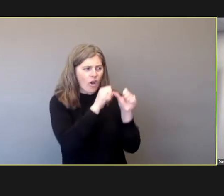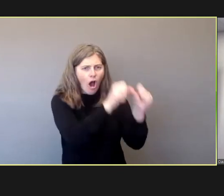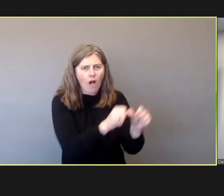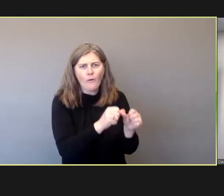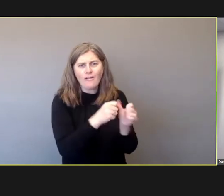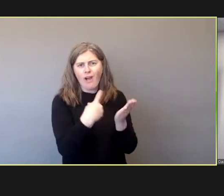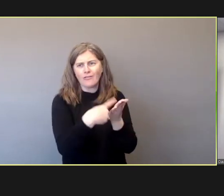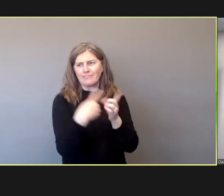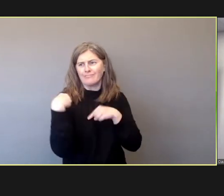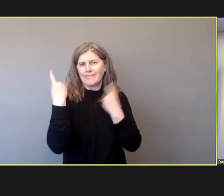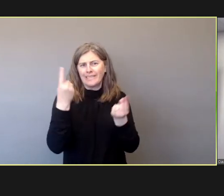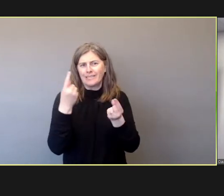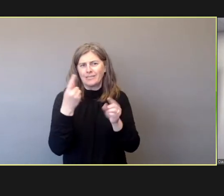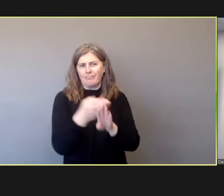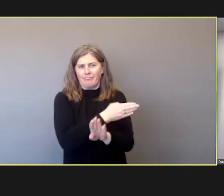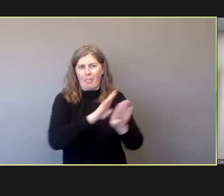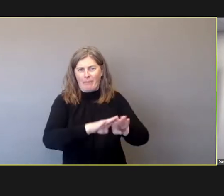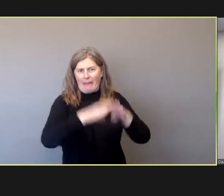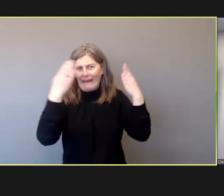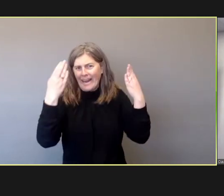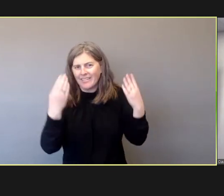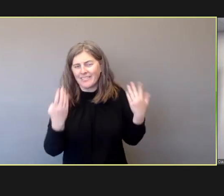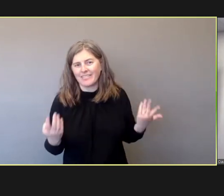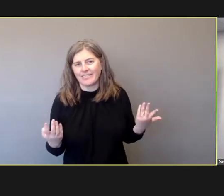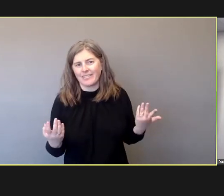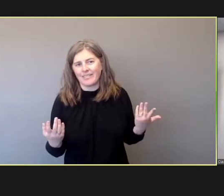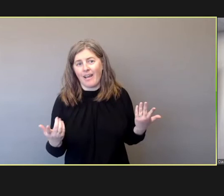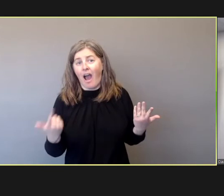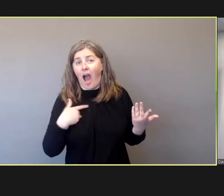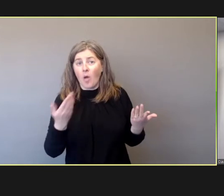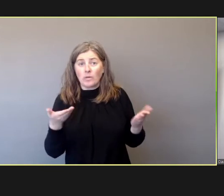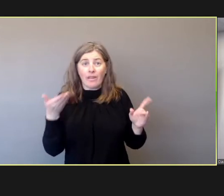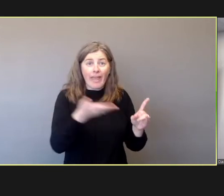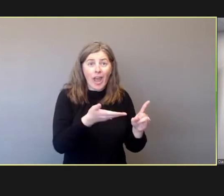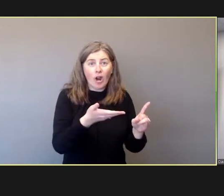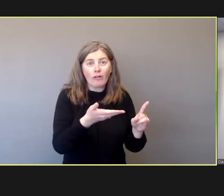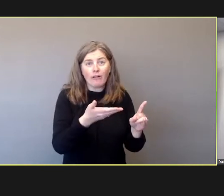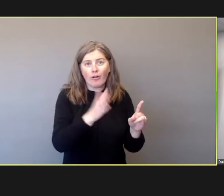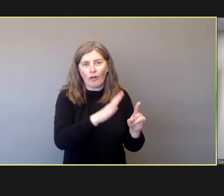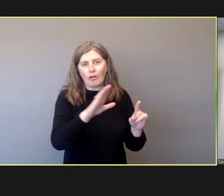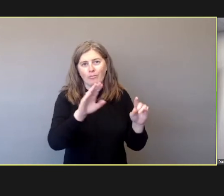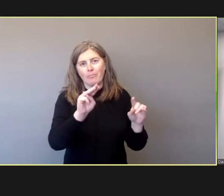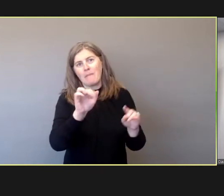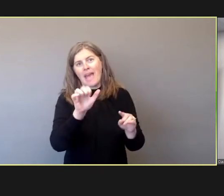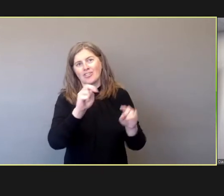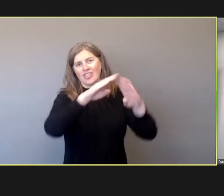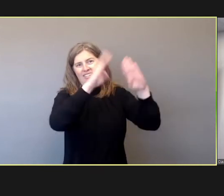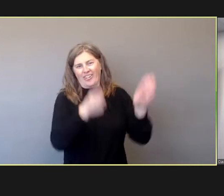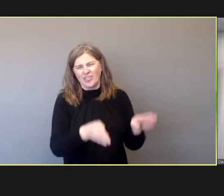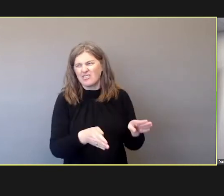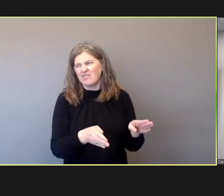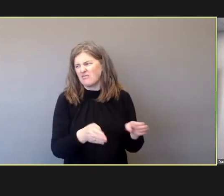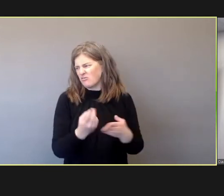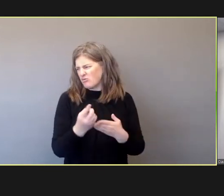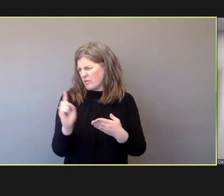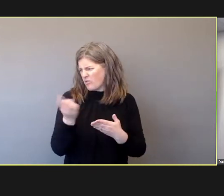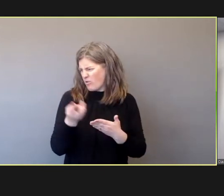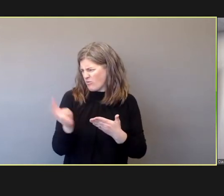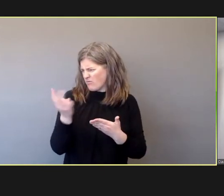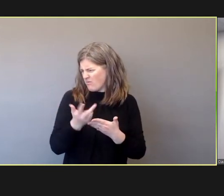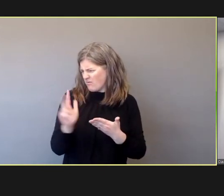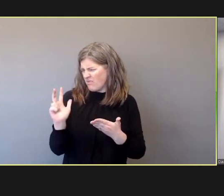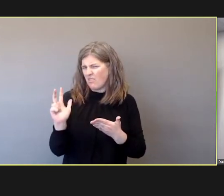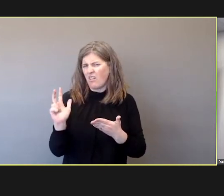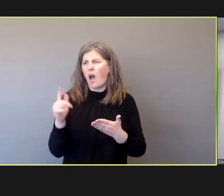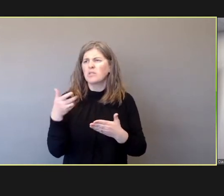since the beginning of the pandemic. I was over at the mansion a couple weeks ago this